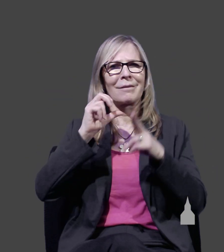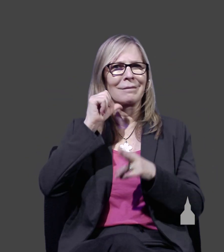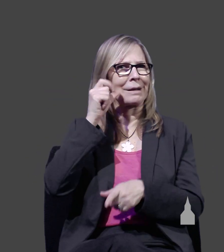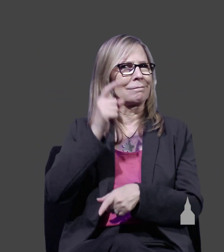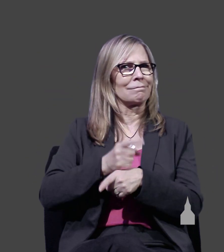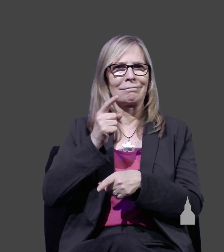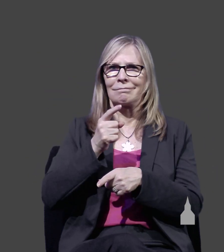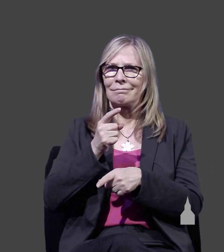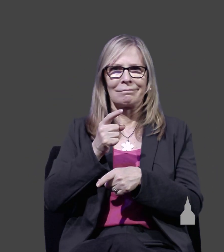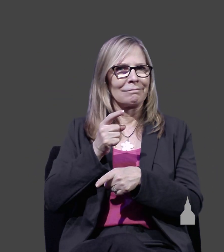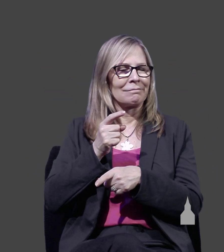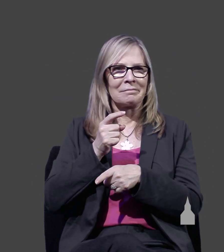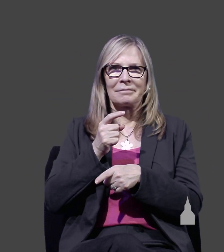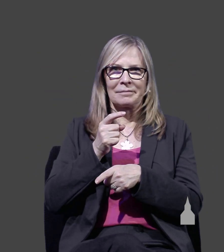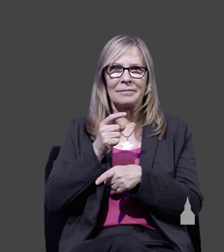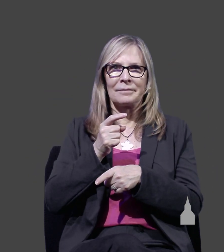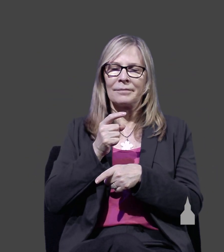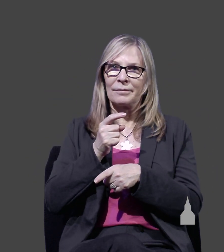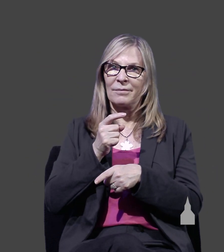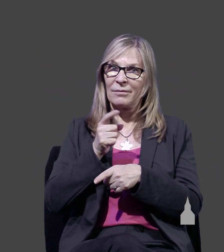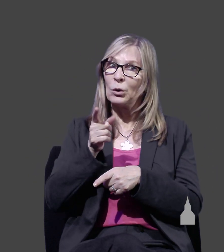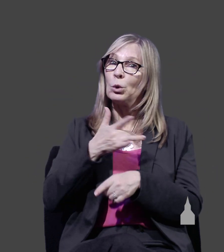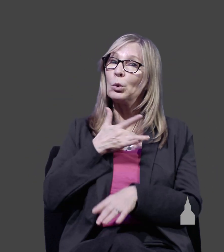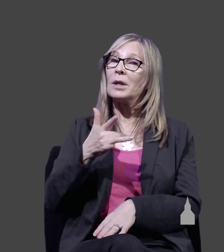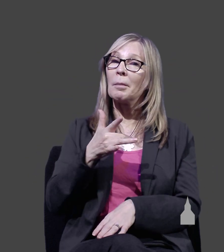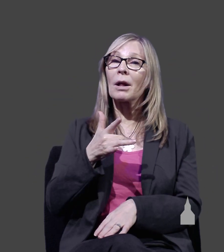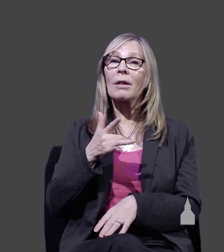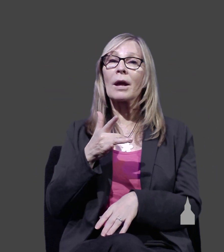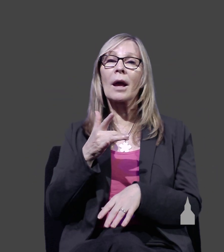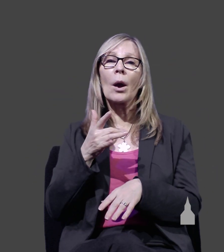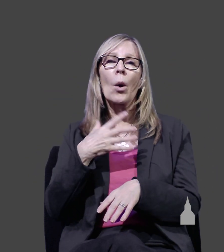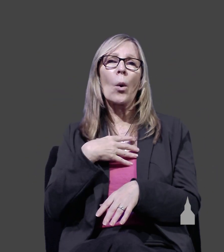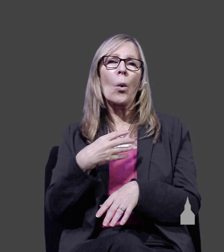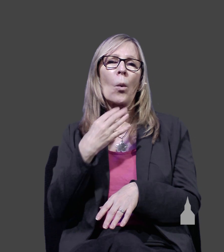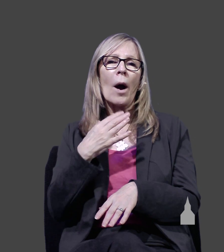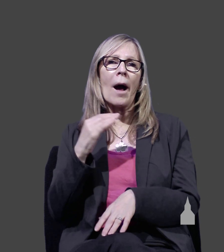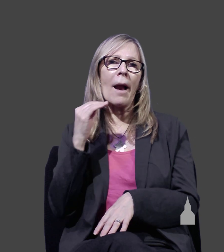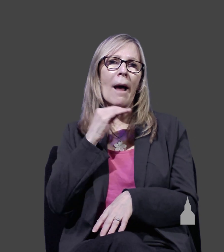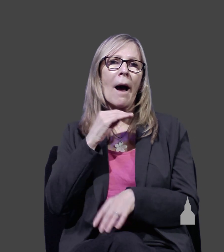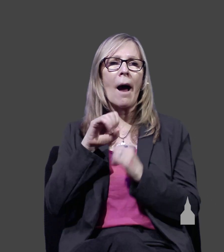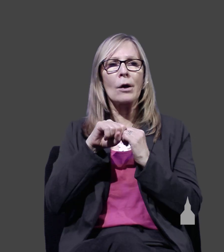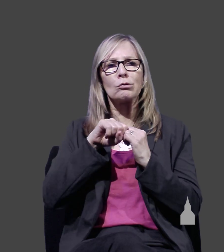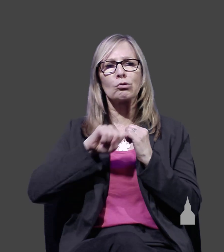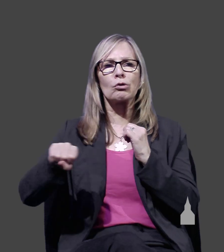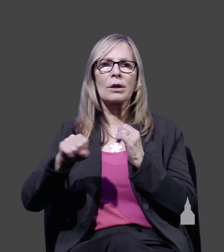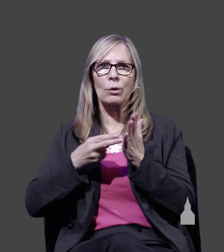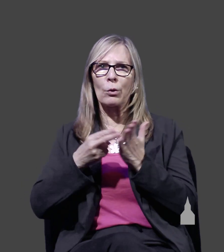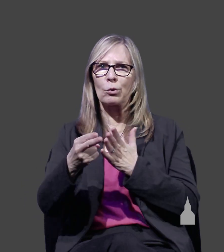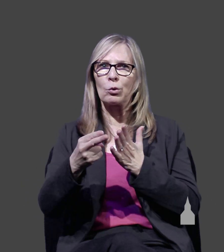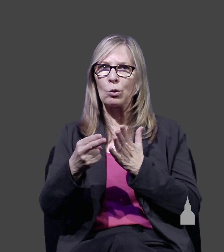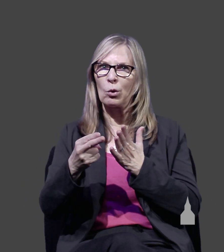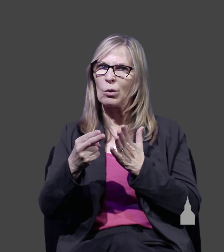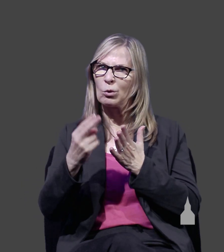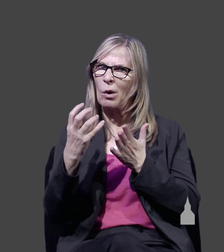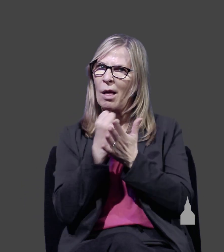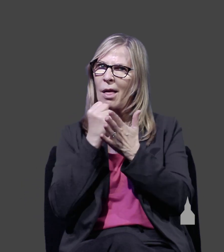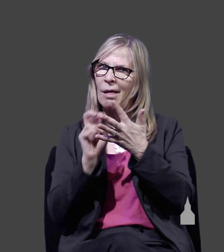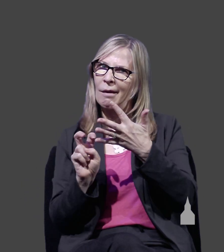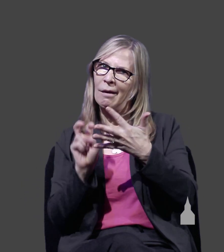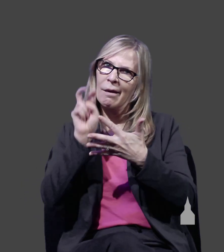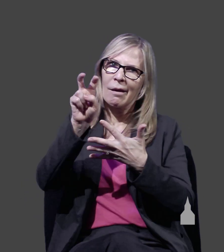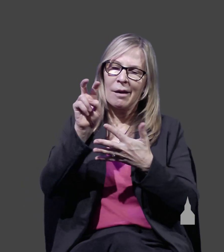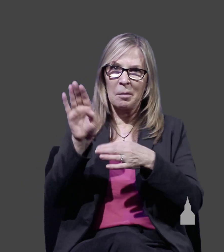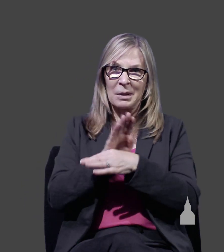fitting. Do you stretch the truth or tell little white lies to get ahead in business or to take